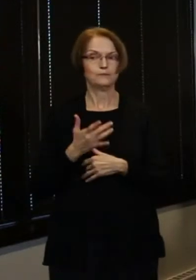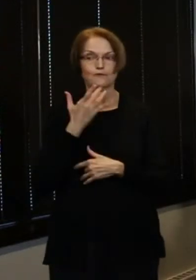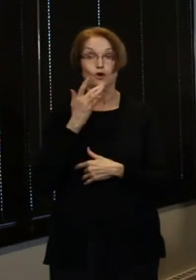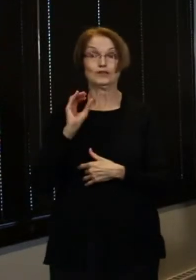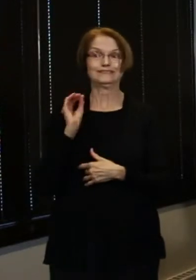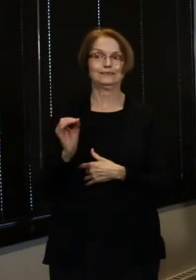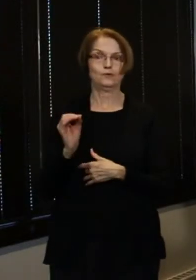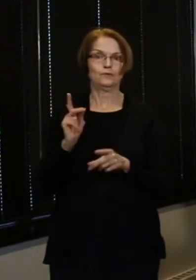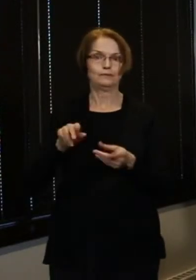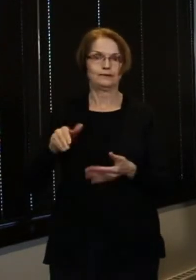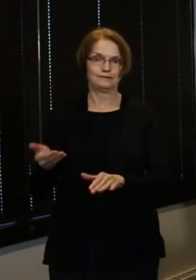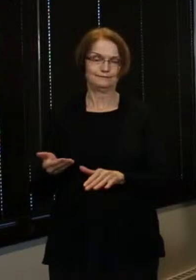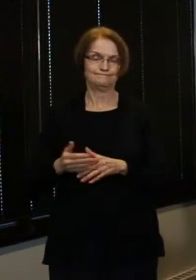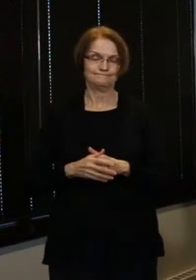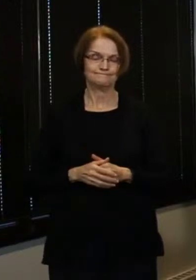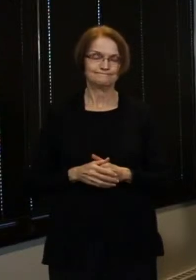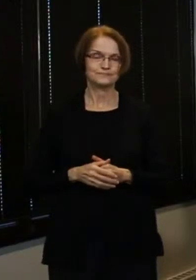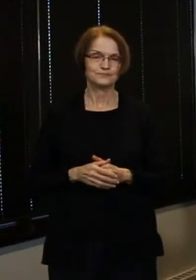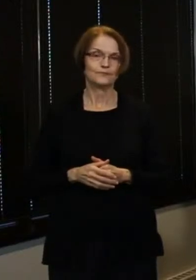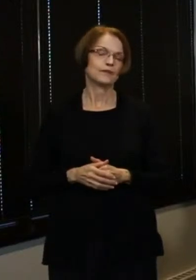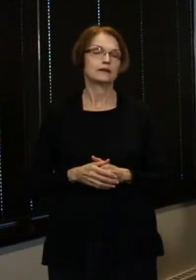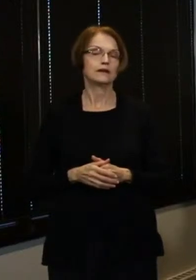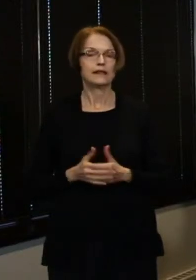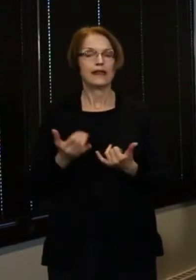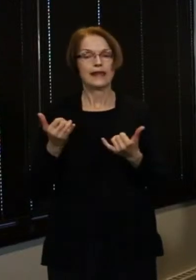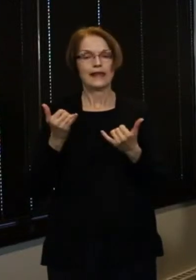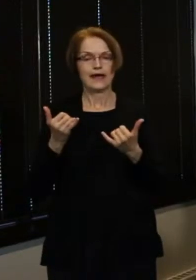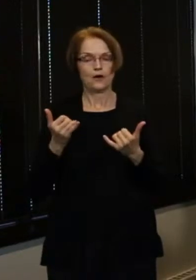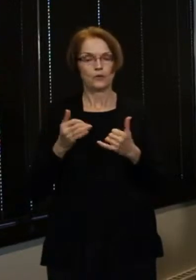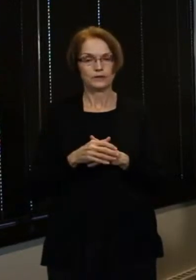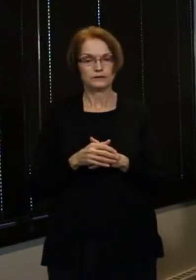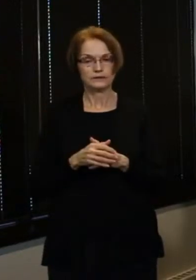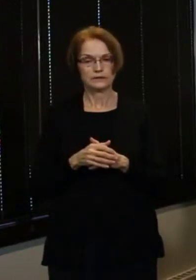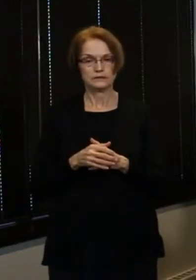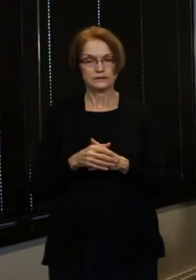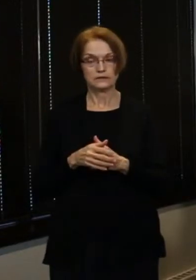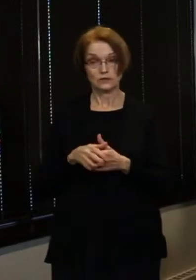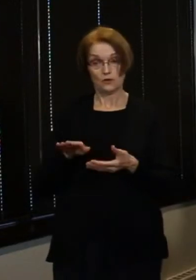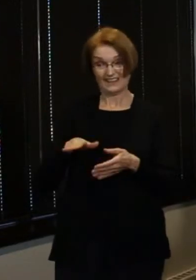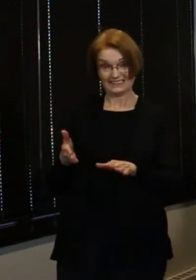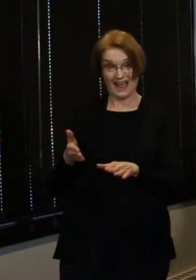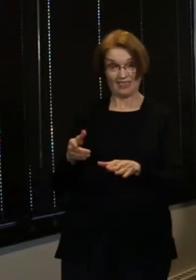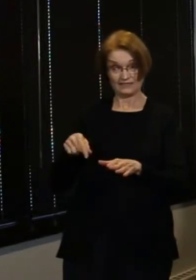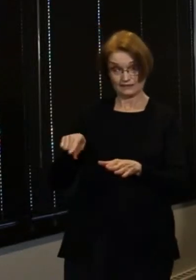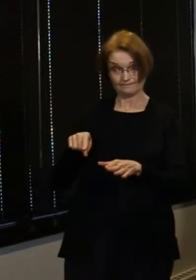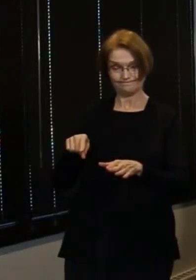0. And again, just a reference point about the deaths. The deaths, of